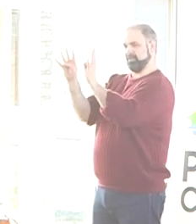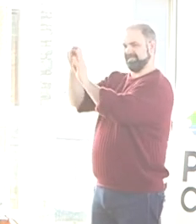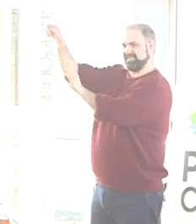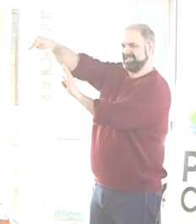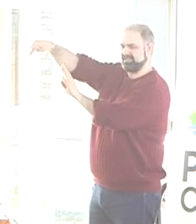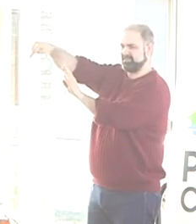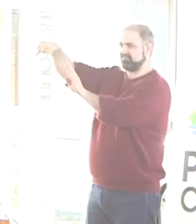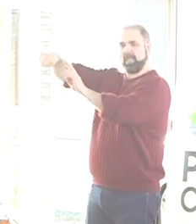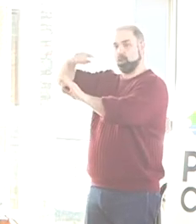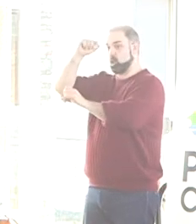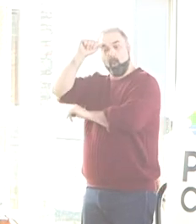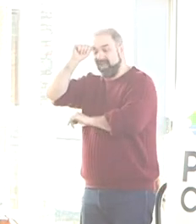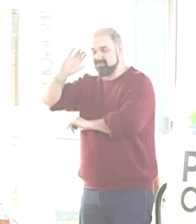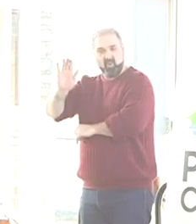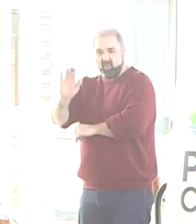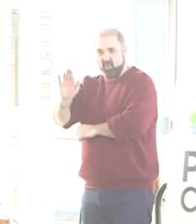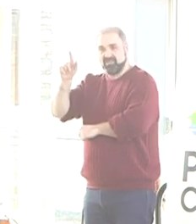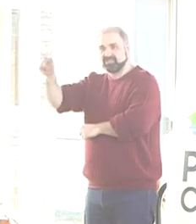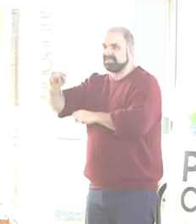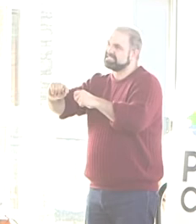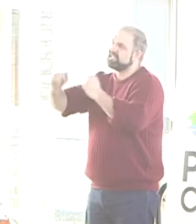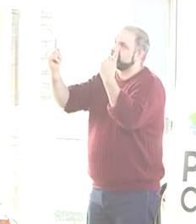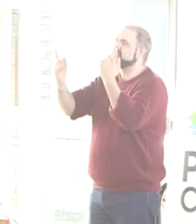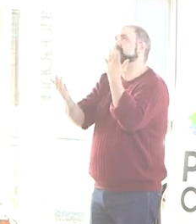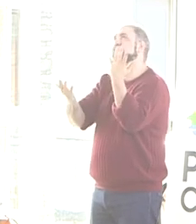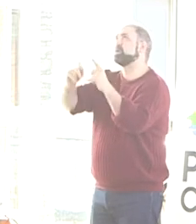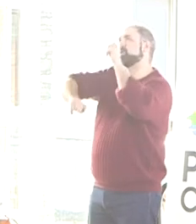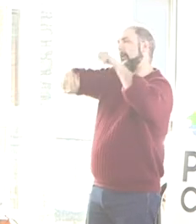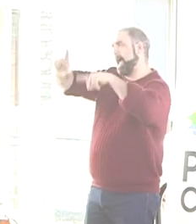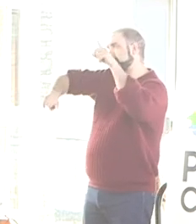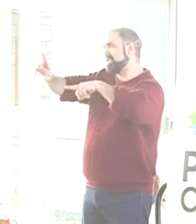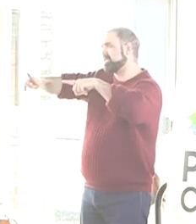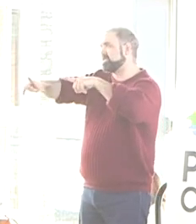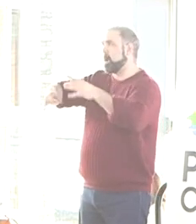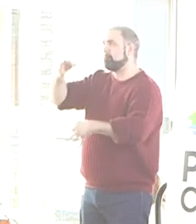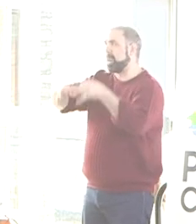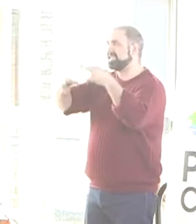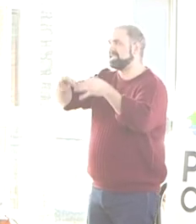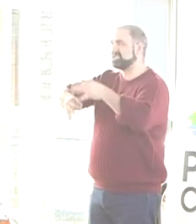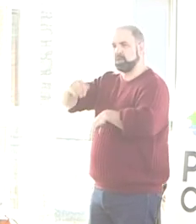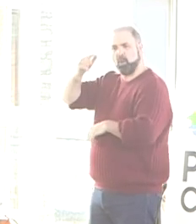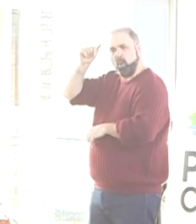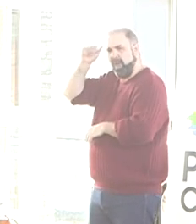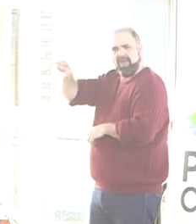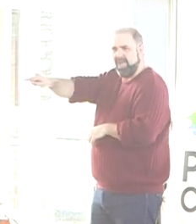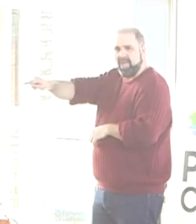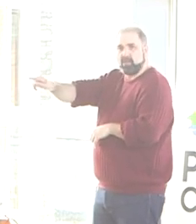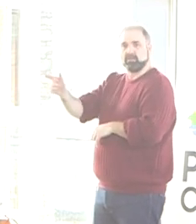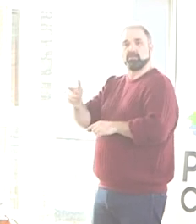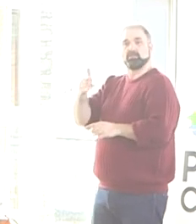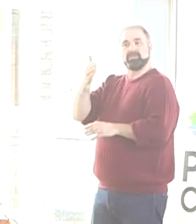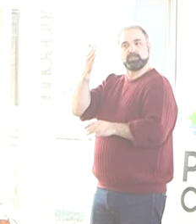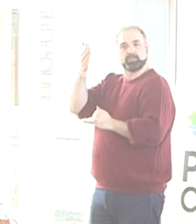CHE weren't aware. It was just a different dynamic. They weren't aware of the politics in quite the same way. Where Stonewall came